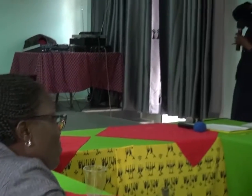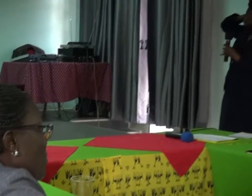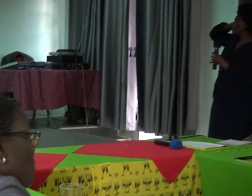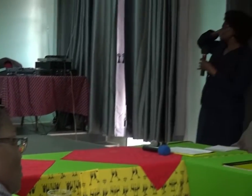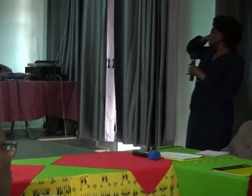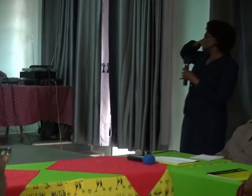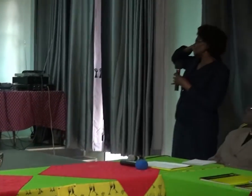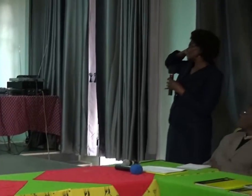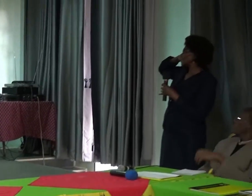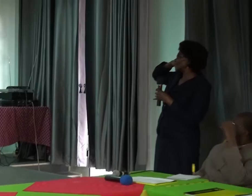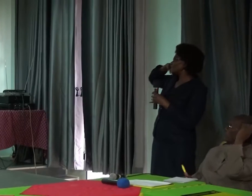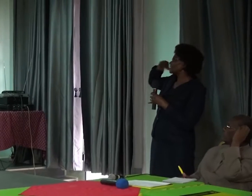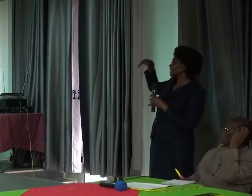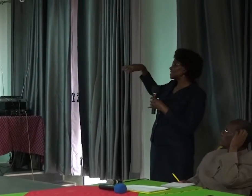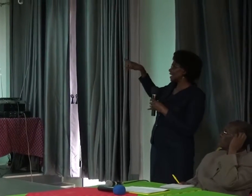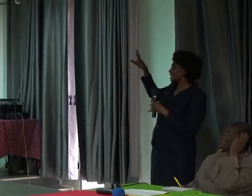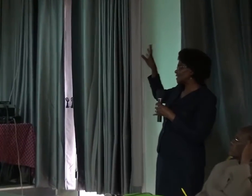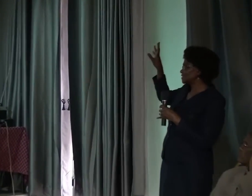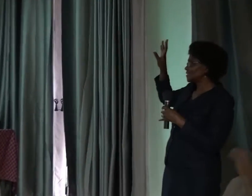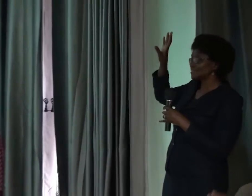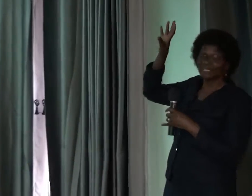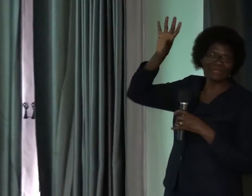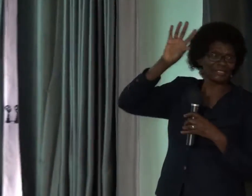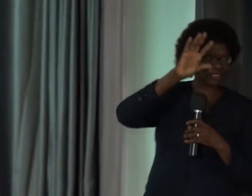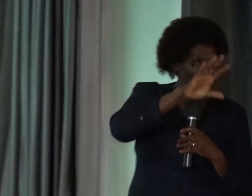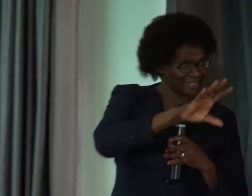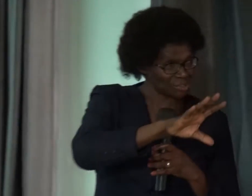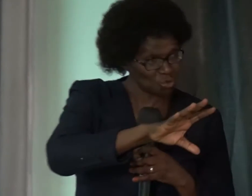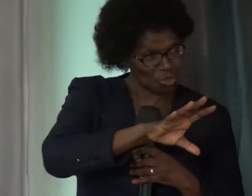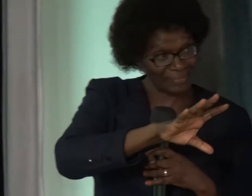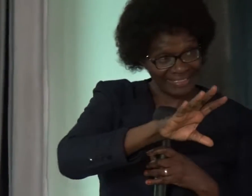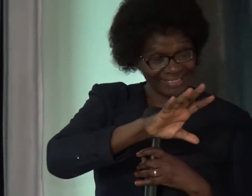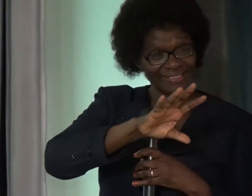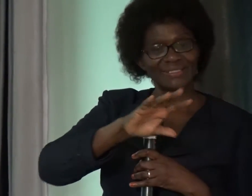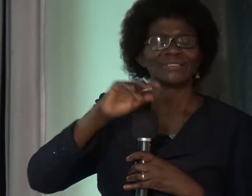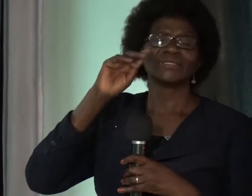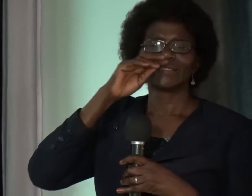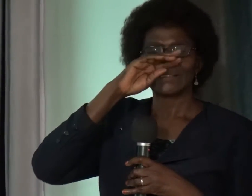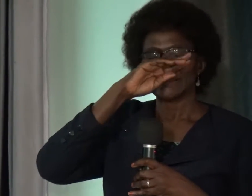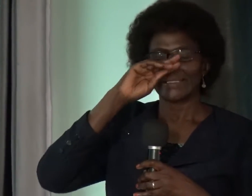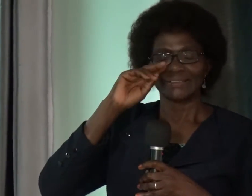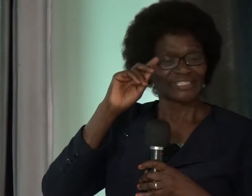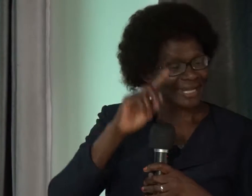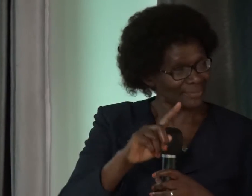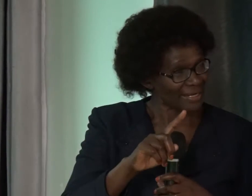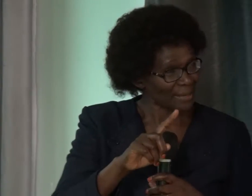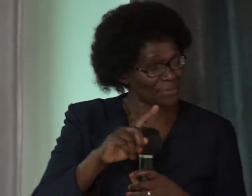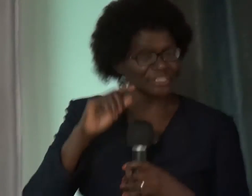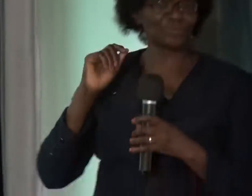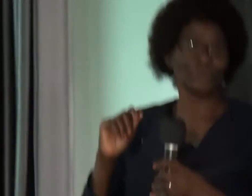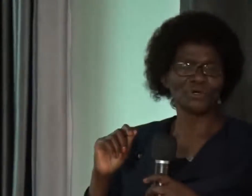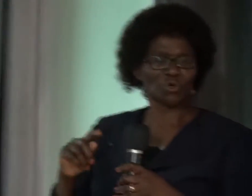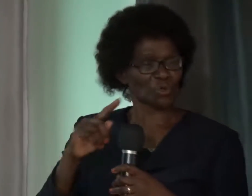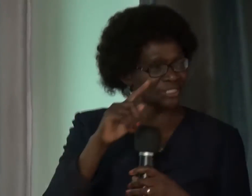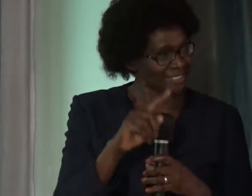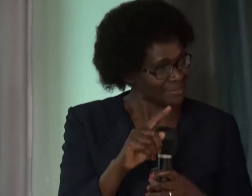So the note is, if challenges arise, they will be addressed by the school committee, chaired by the